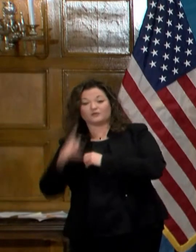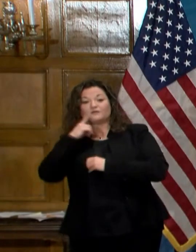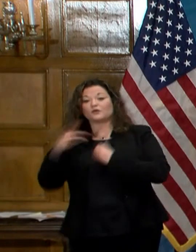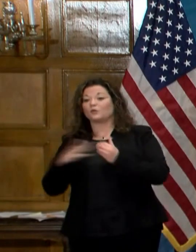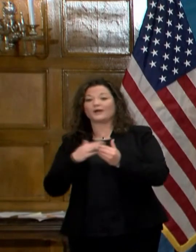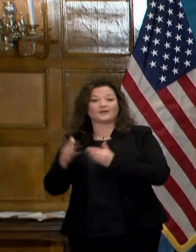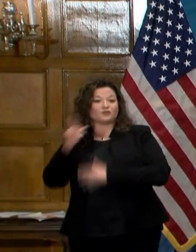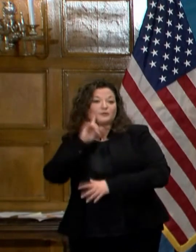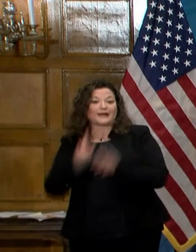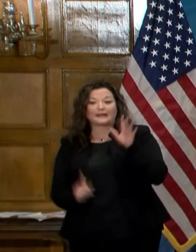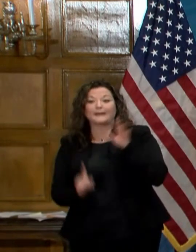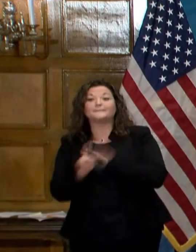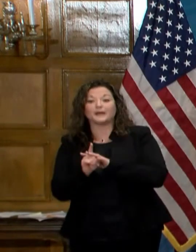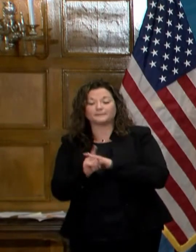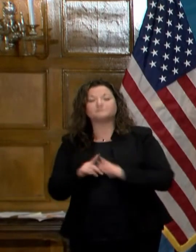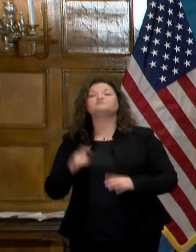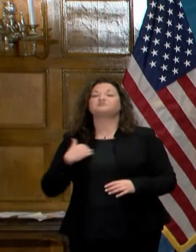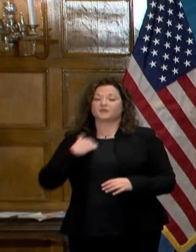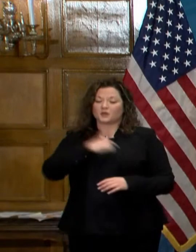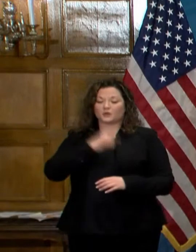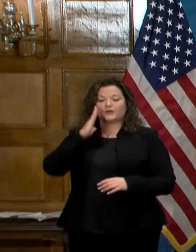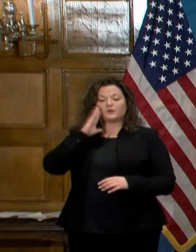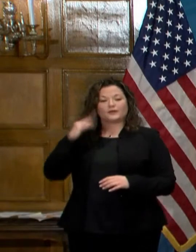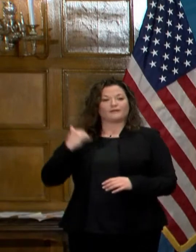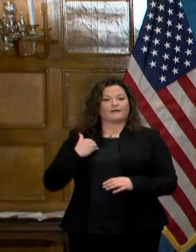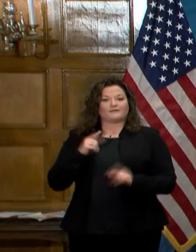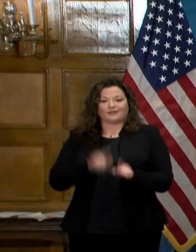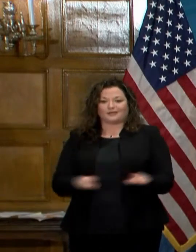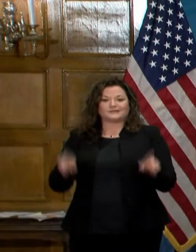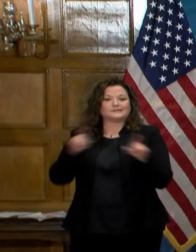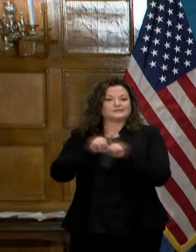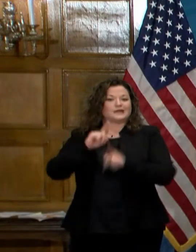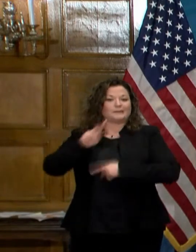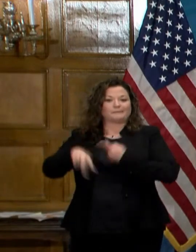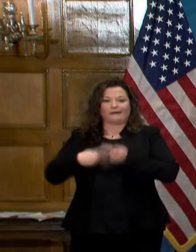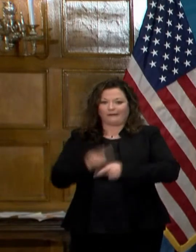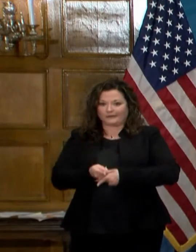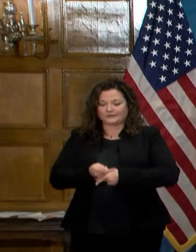up. And we will have the same kind of